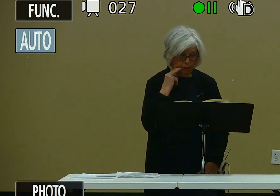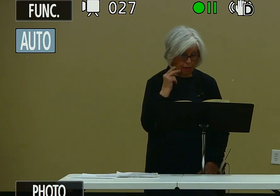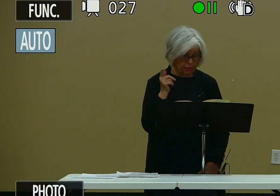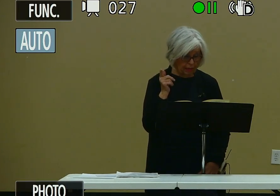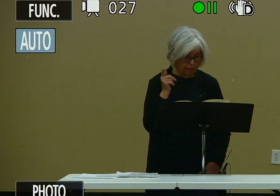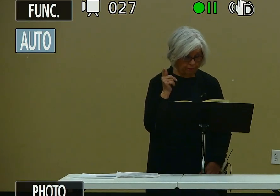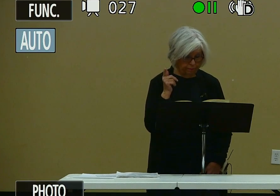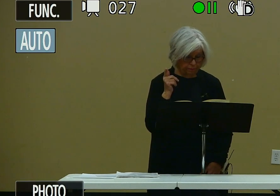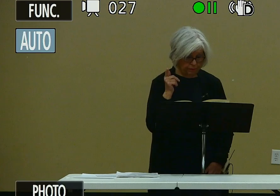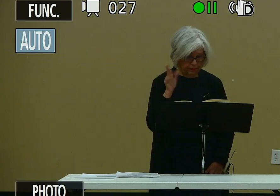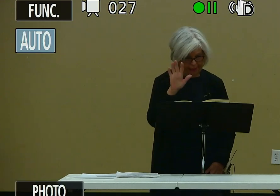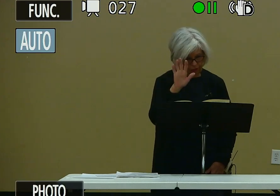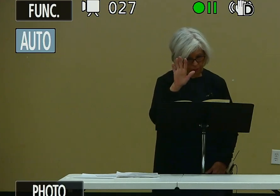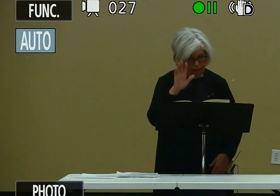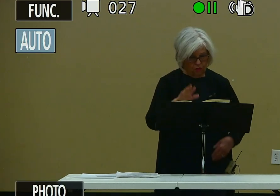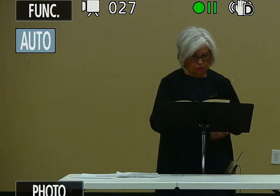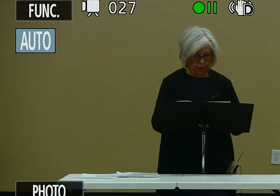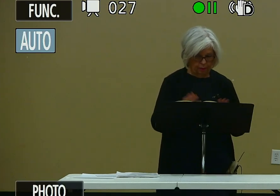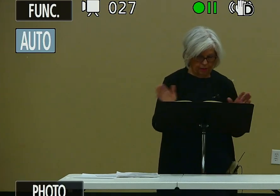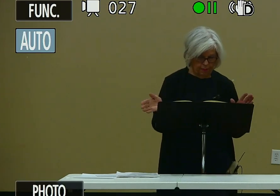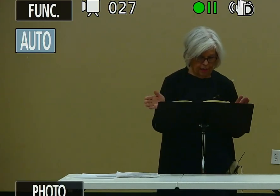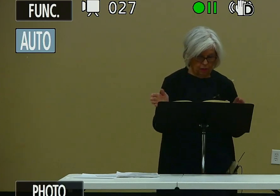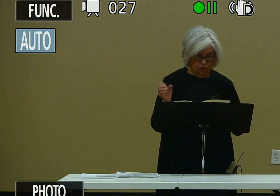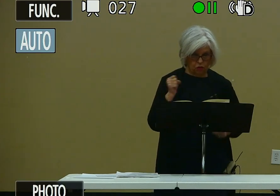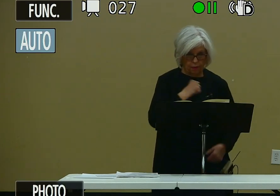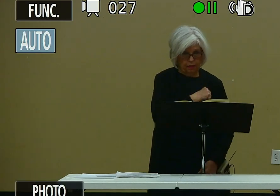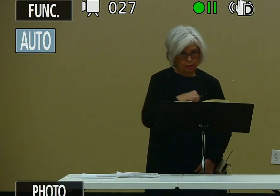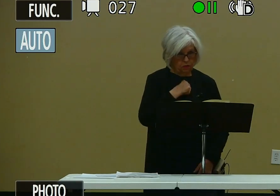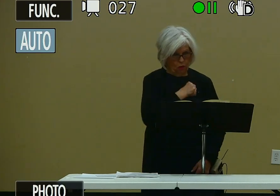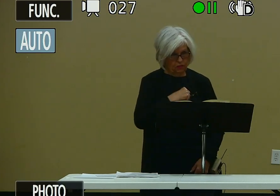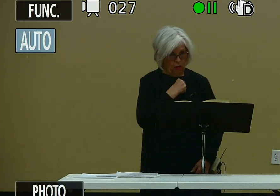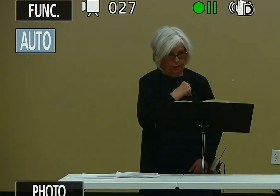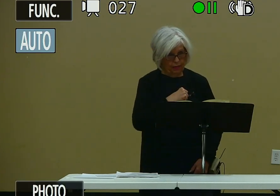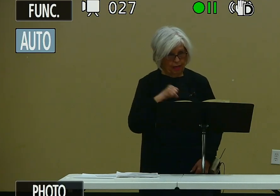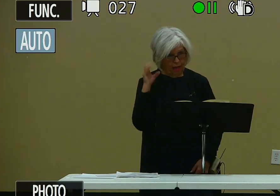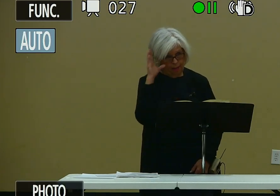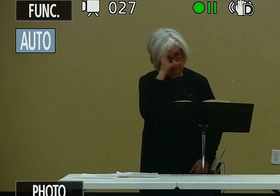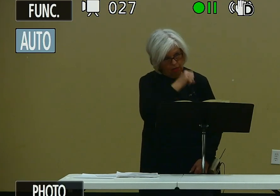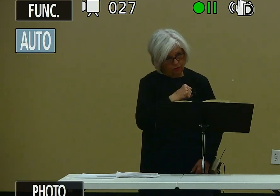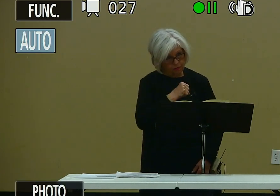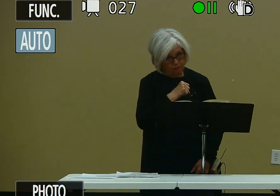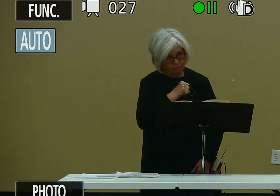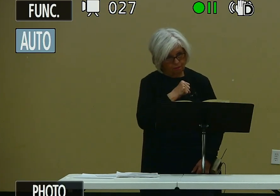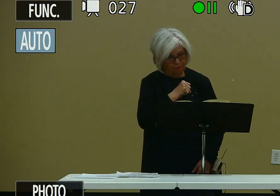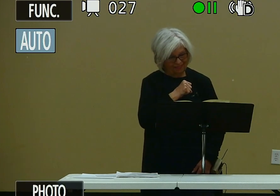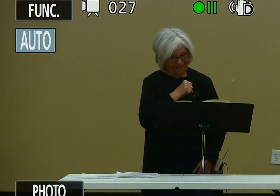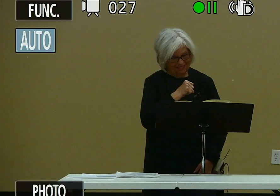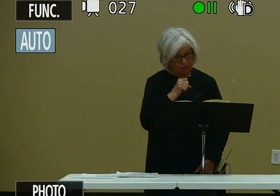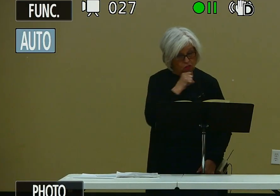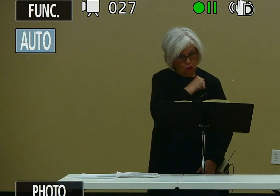Did I? Thank you. Sorry, let me go back. Sorry. I missed.